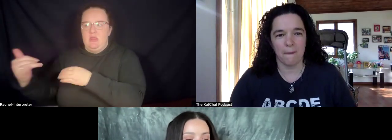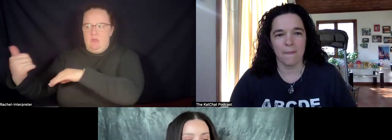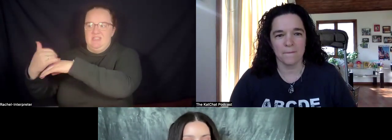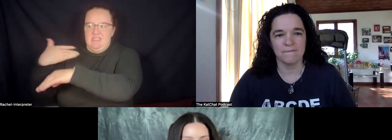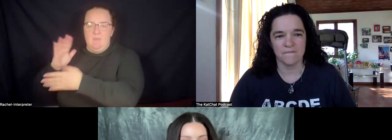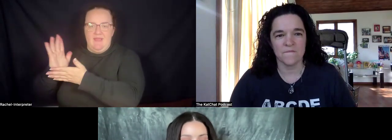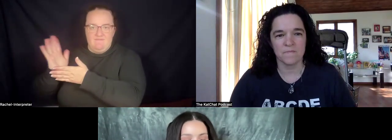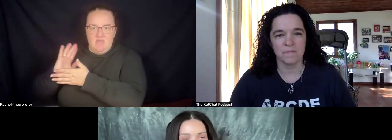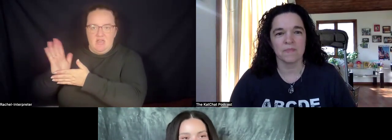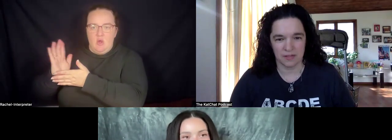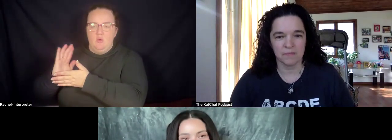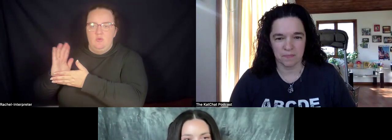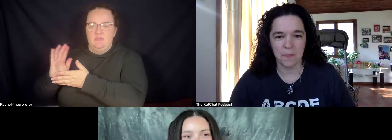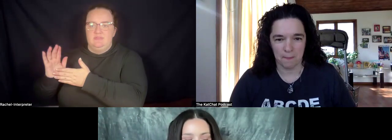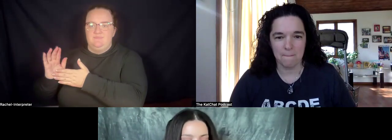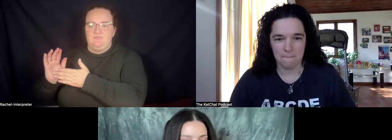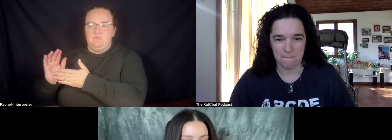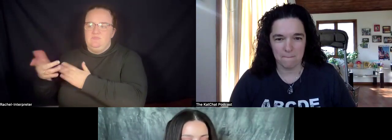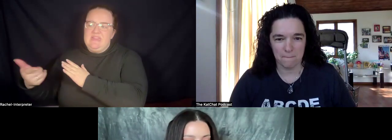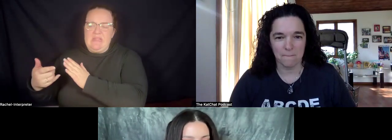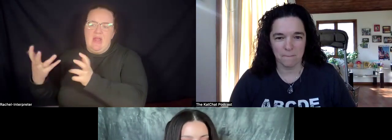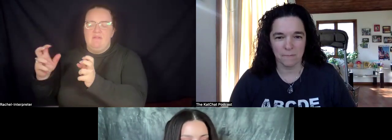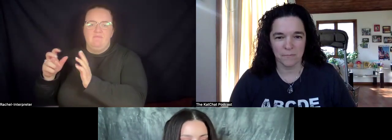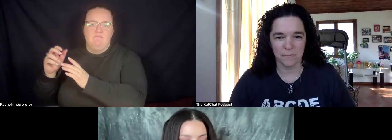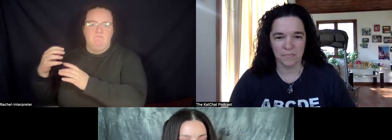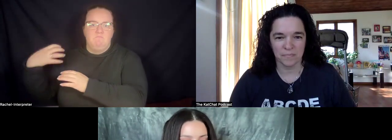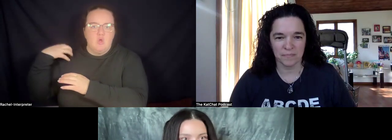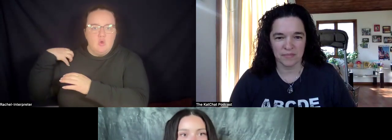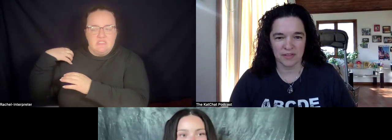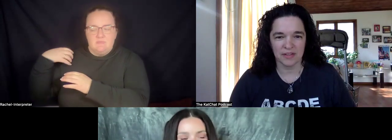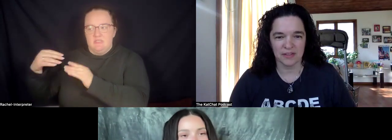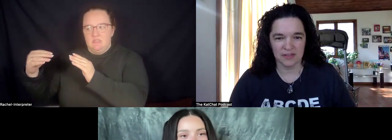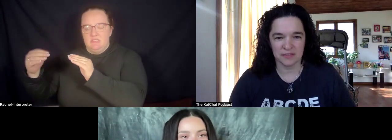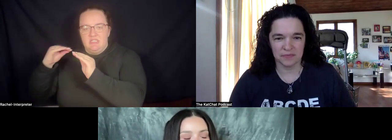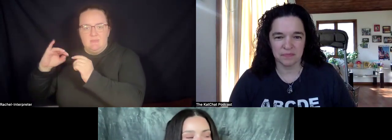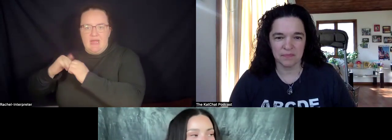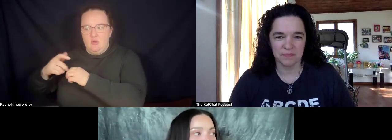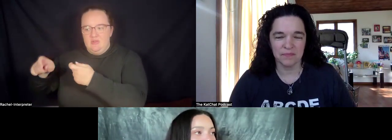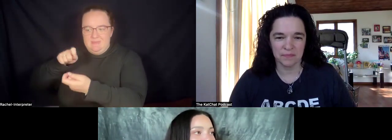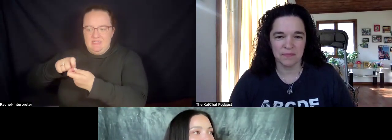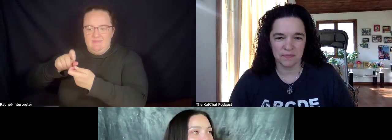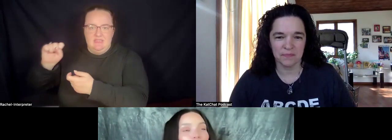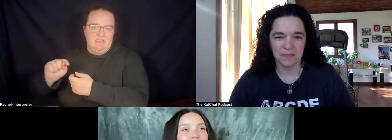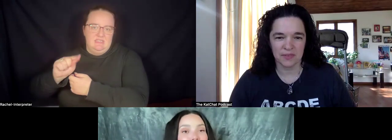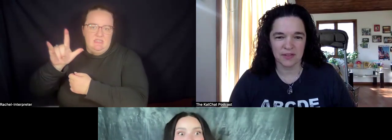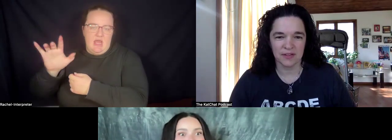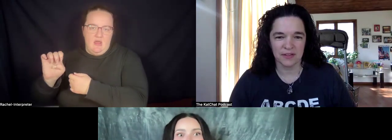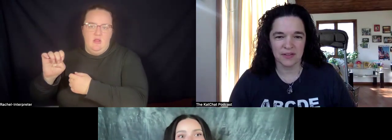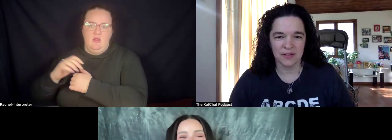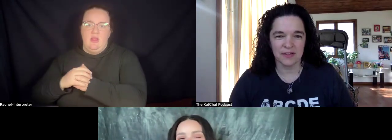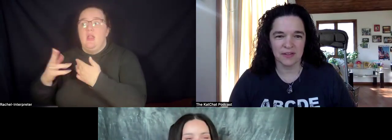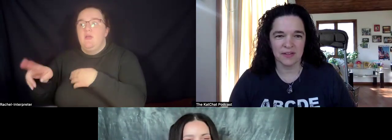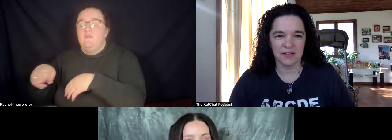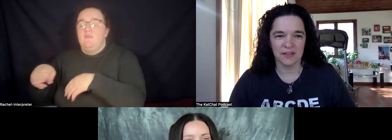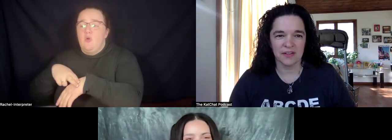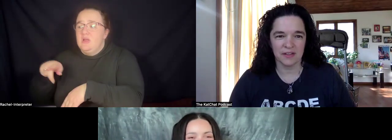and he would kind of coach me on how to do the particular wrapping style. And then, of course, it would end up